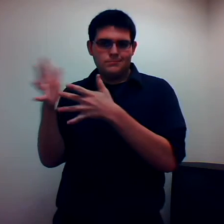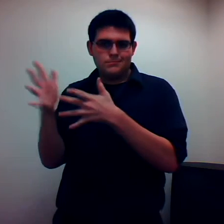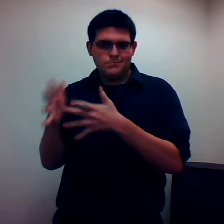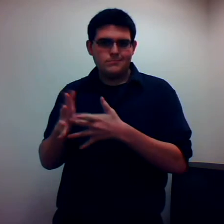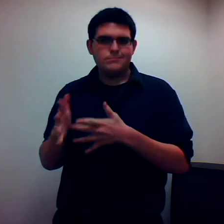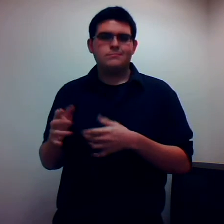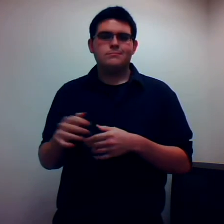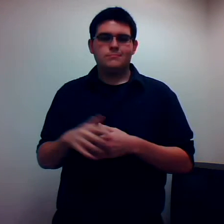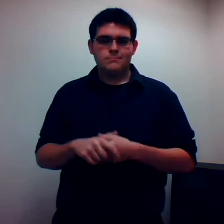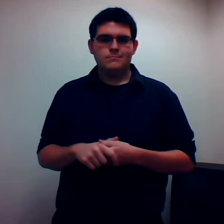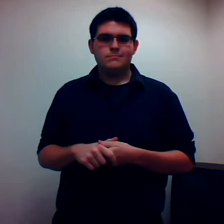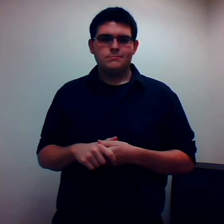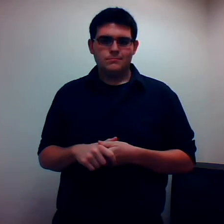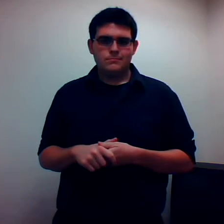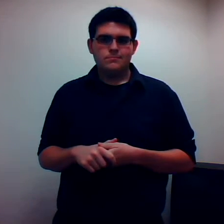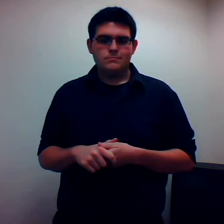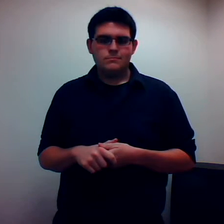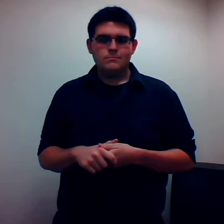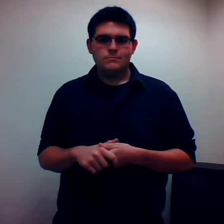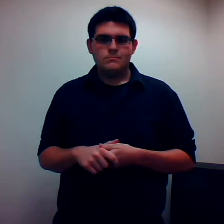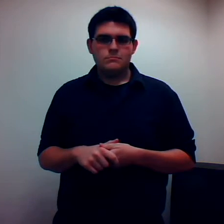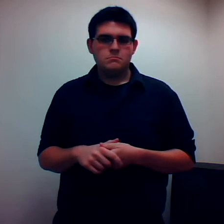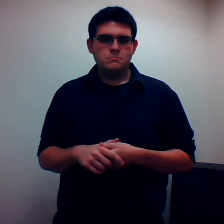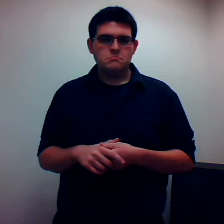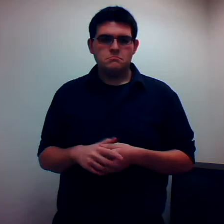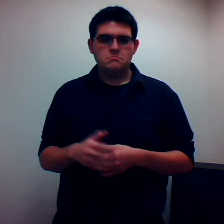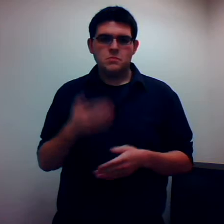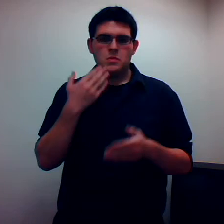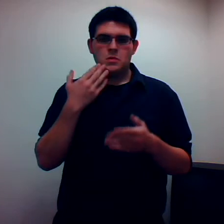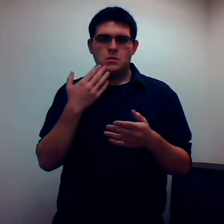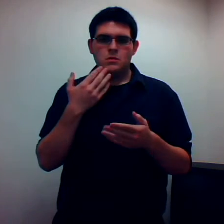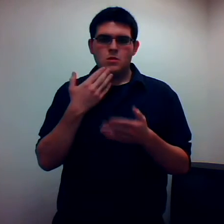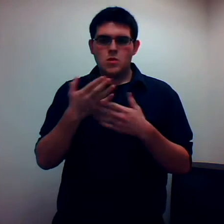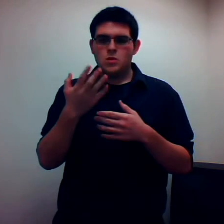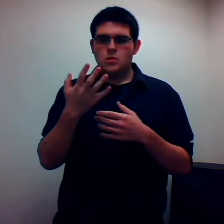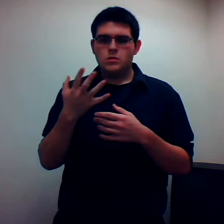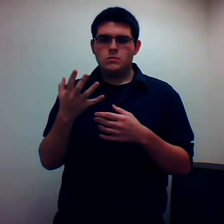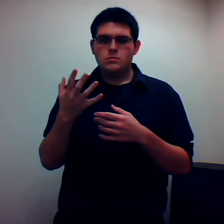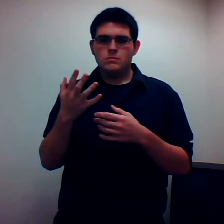to add some content to what would otherwise be sort of vacuous English courses.